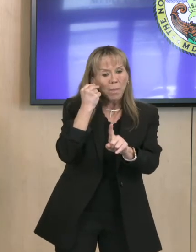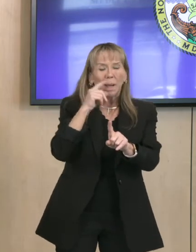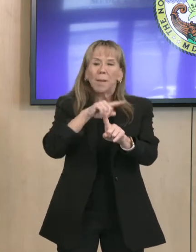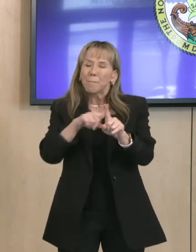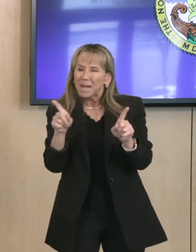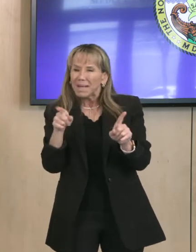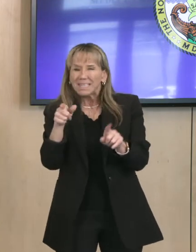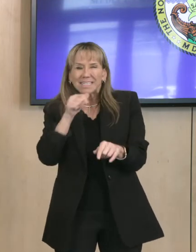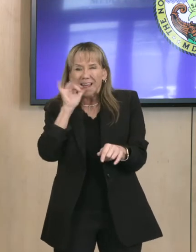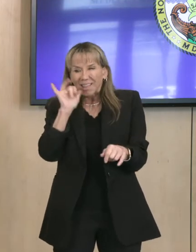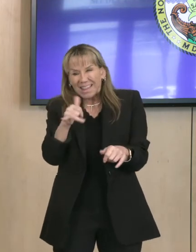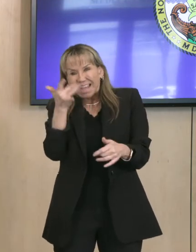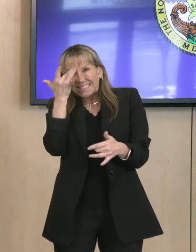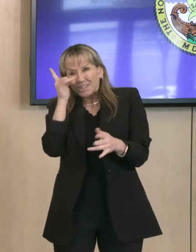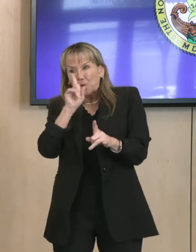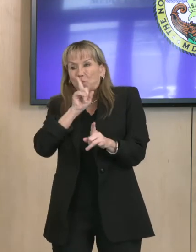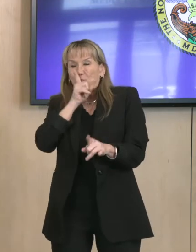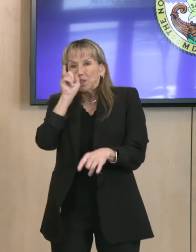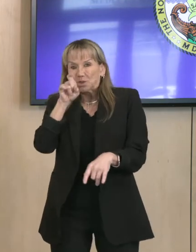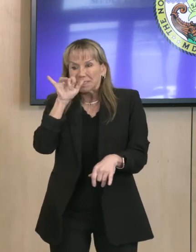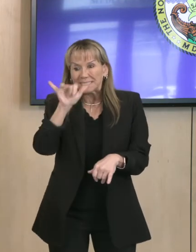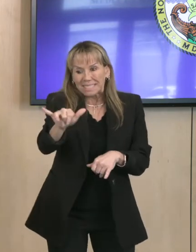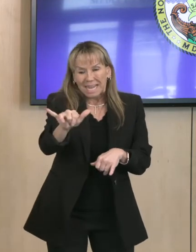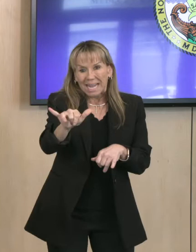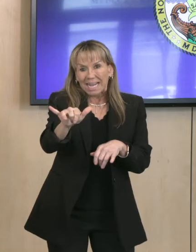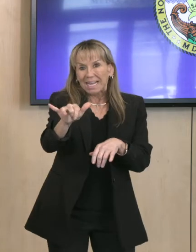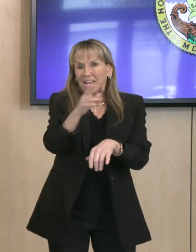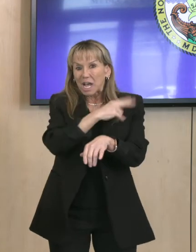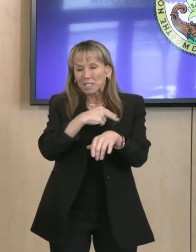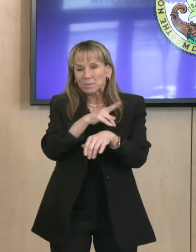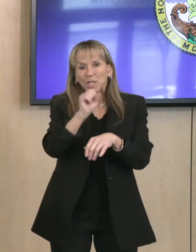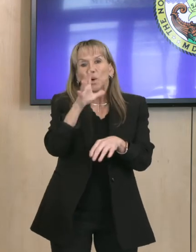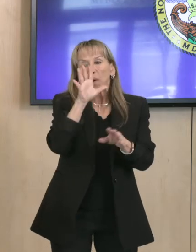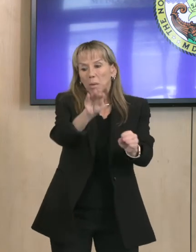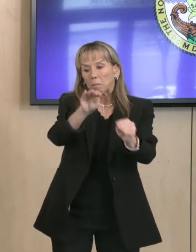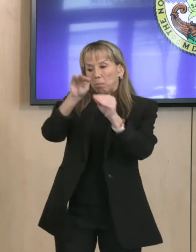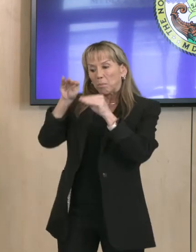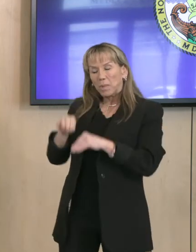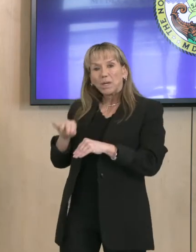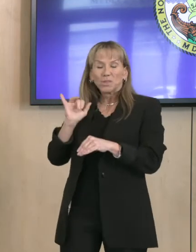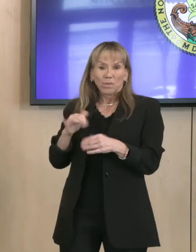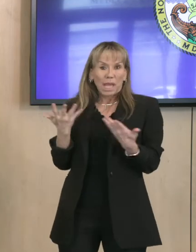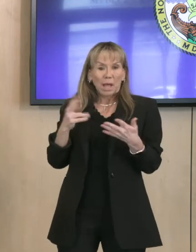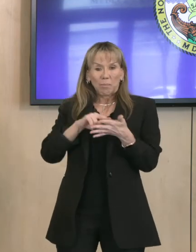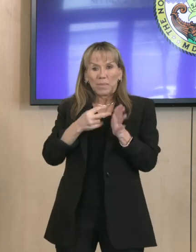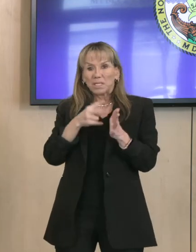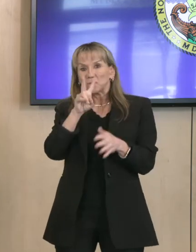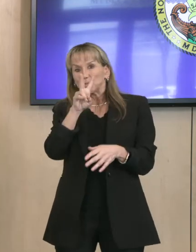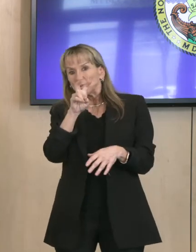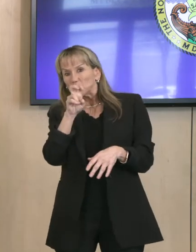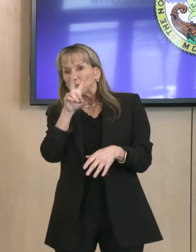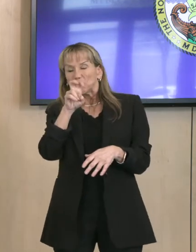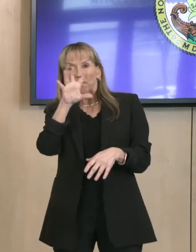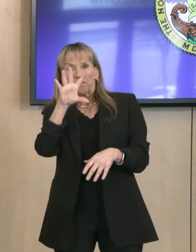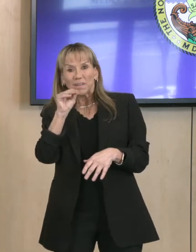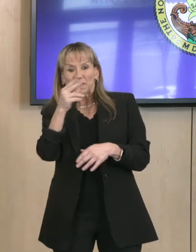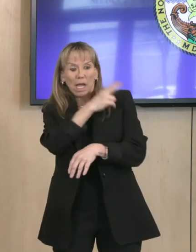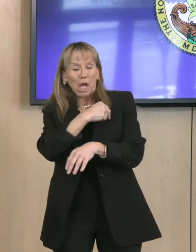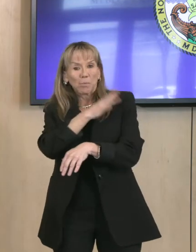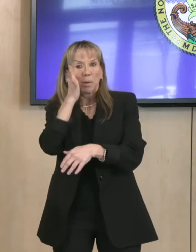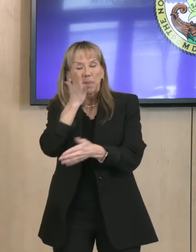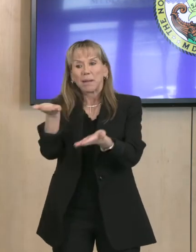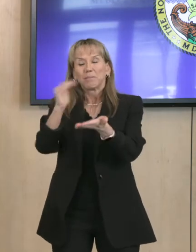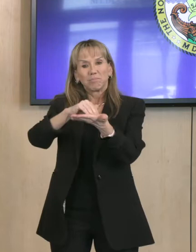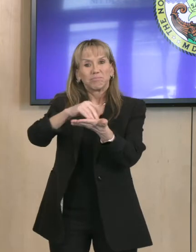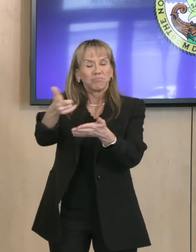hospital, could be moved to this facility. That would free up between 200 and 250 hospital beds that could be used for people who